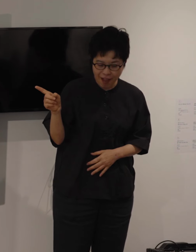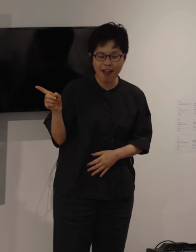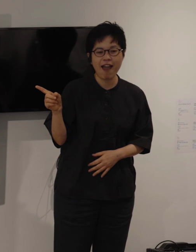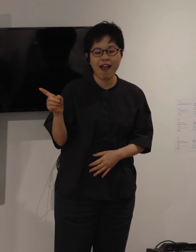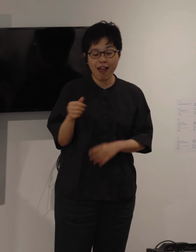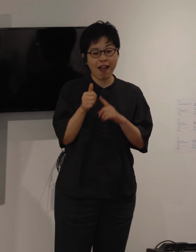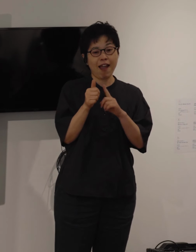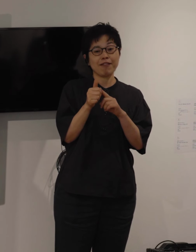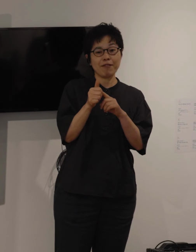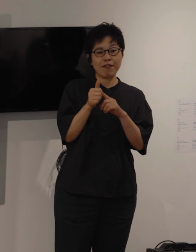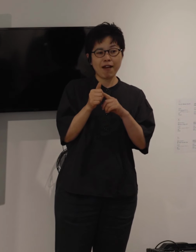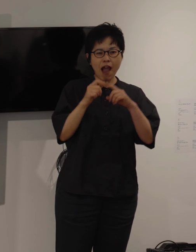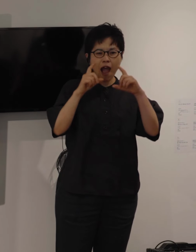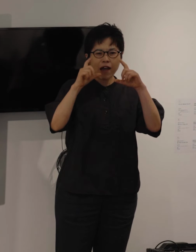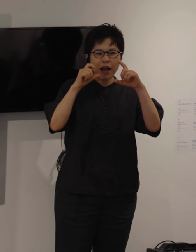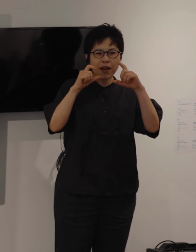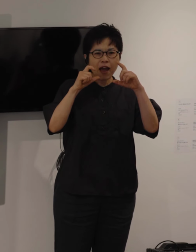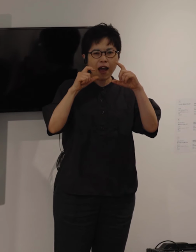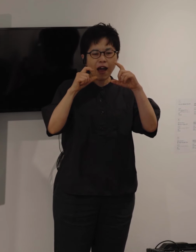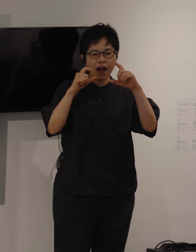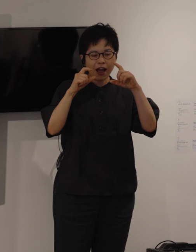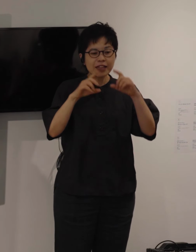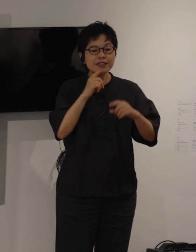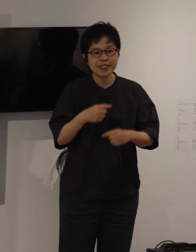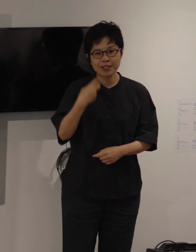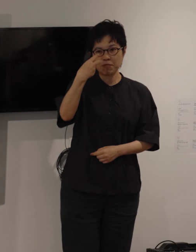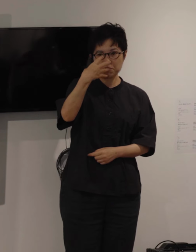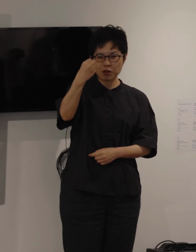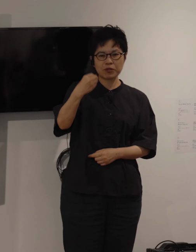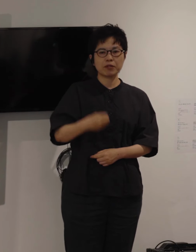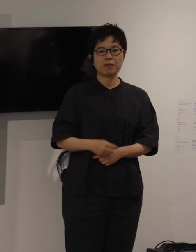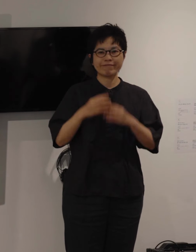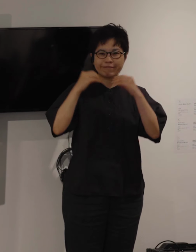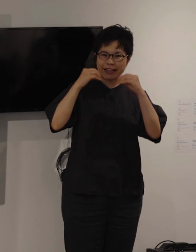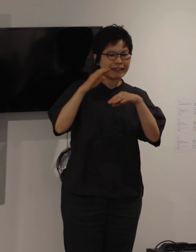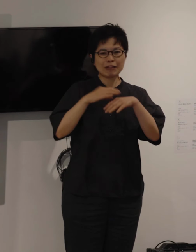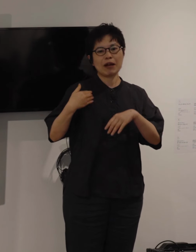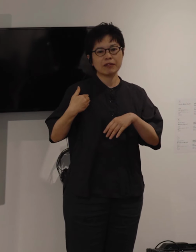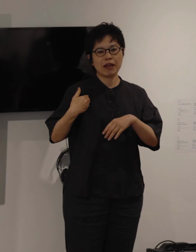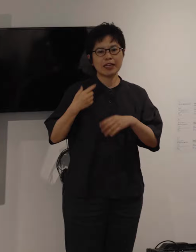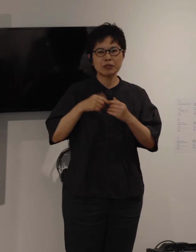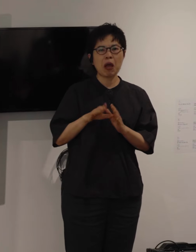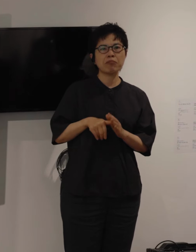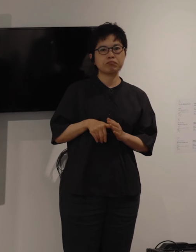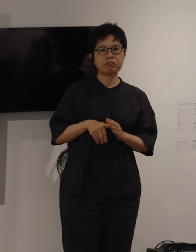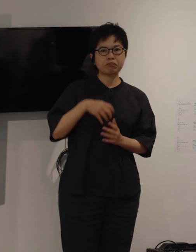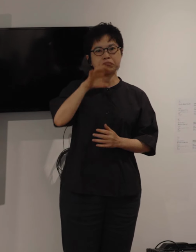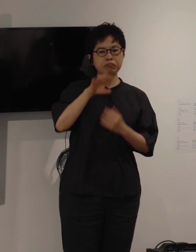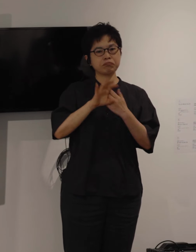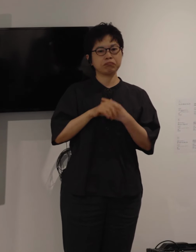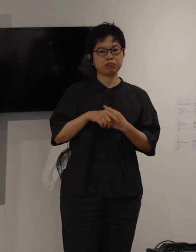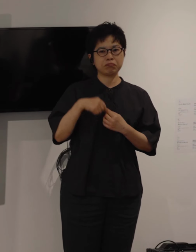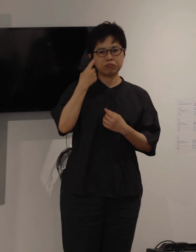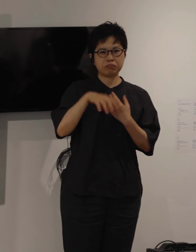for the camera, and he usually pulls the most horrendous faces, like, you know, and they can be quite scary. So